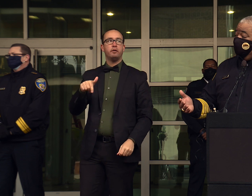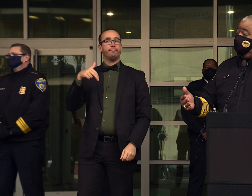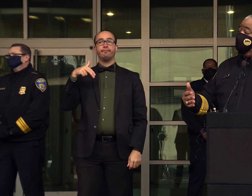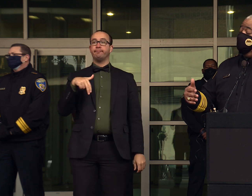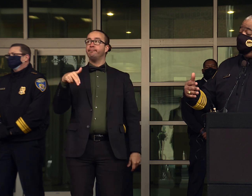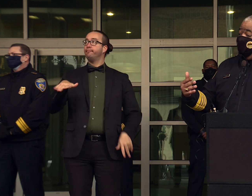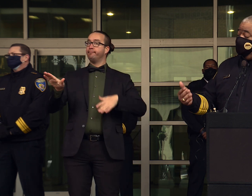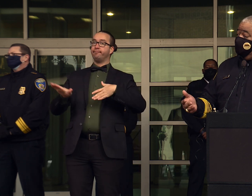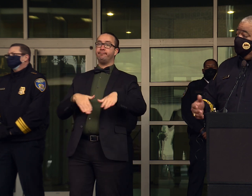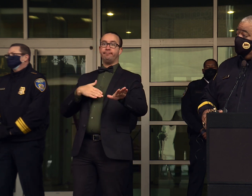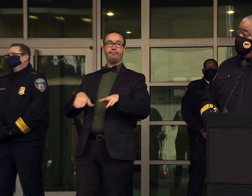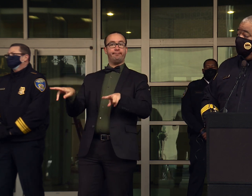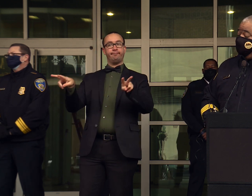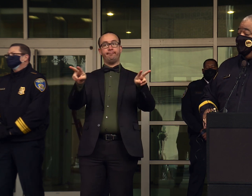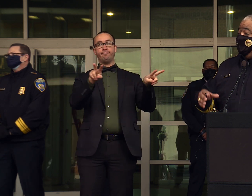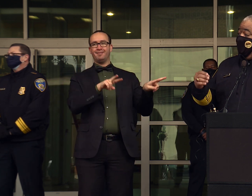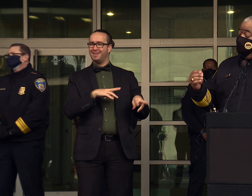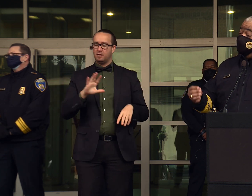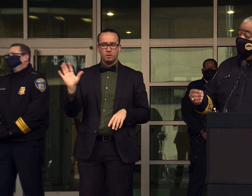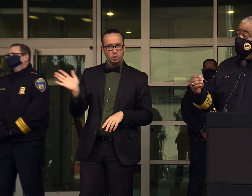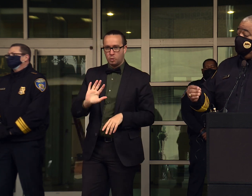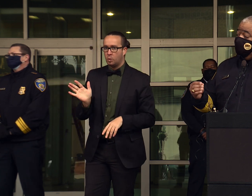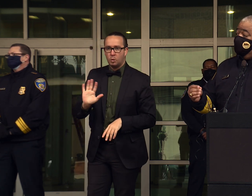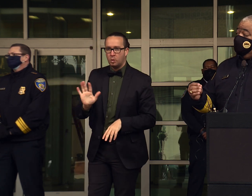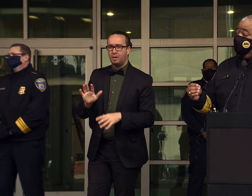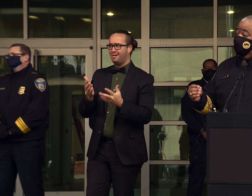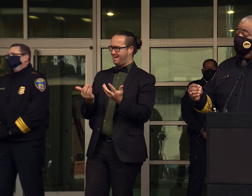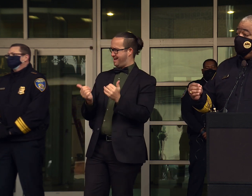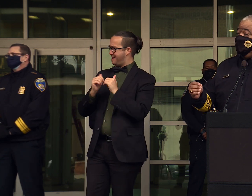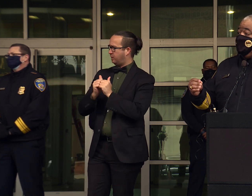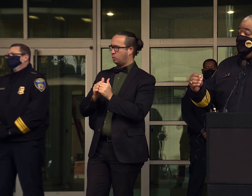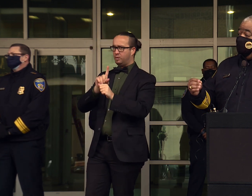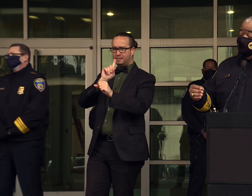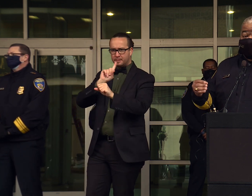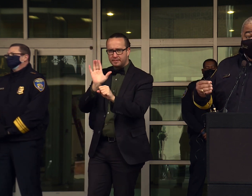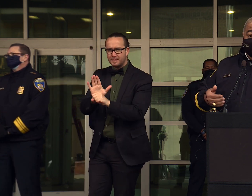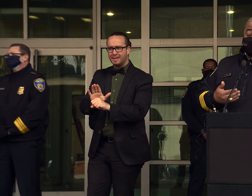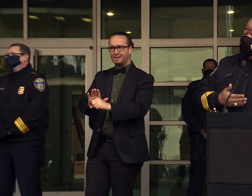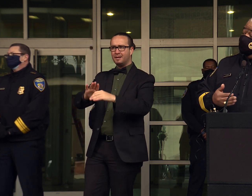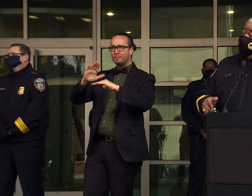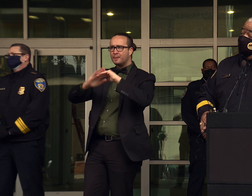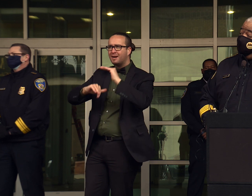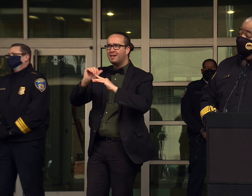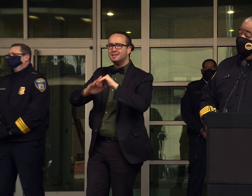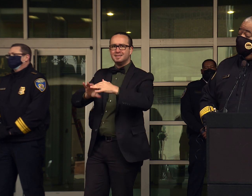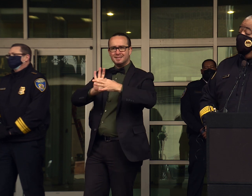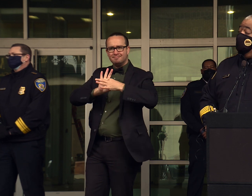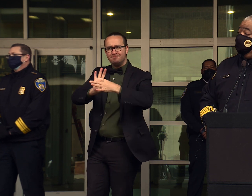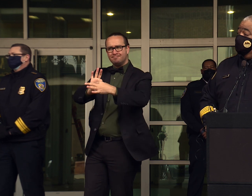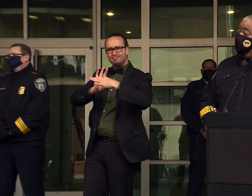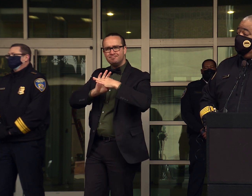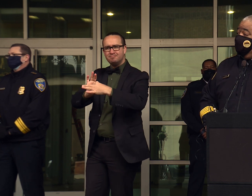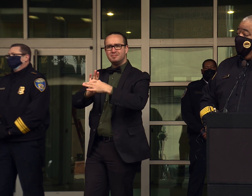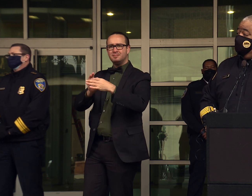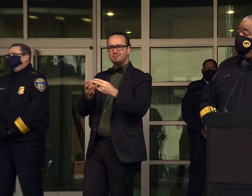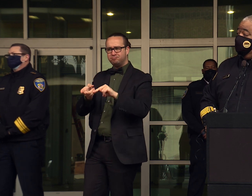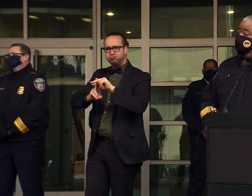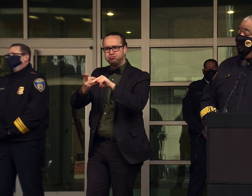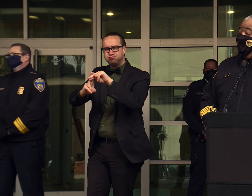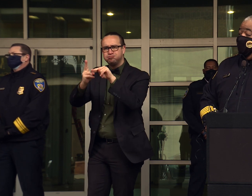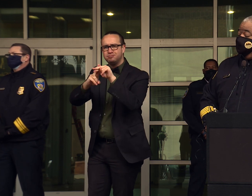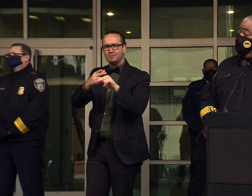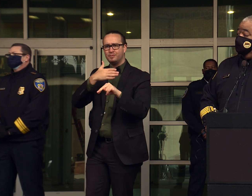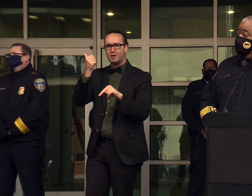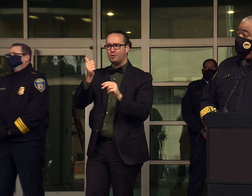create relationships, and rebuild trust, and problem-solving policing, which ties in with what the mayor said, all the other city